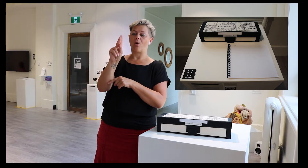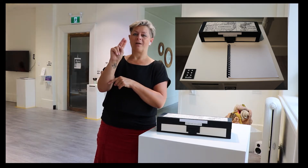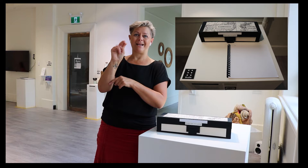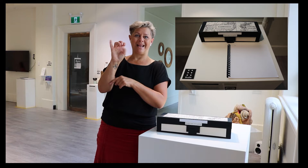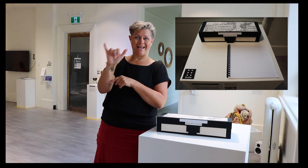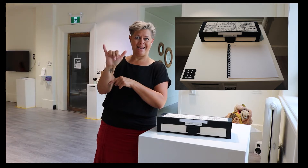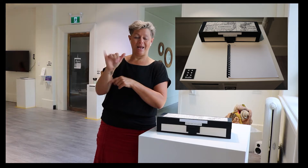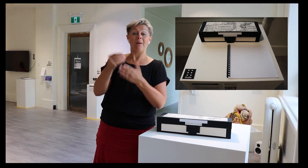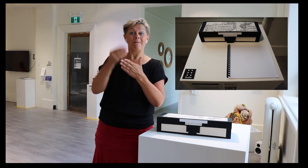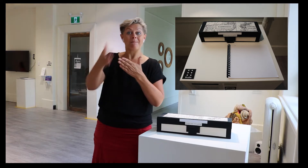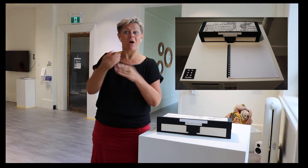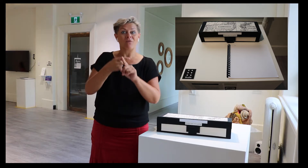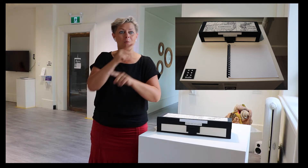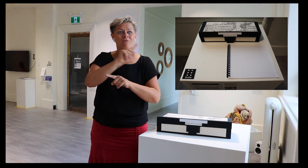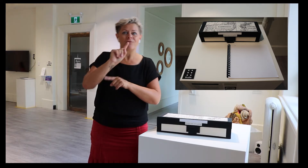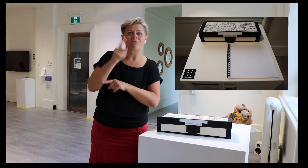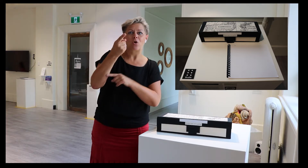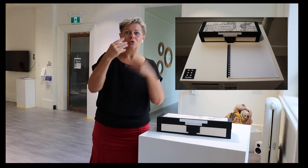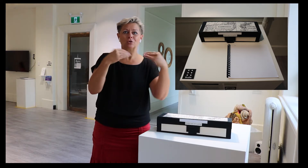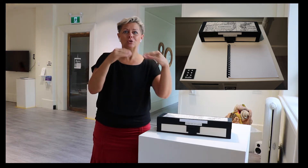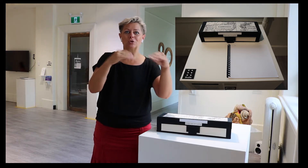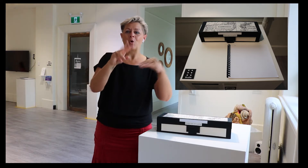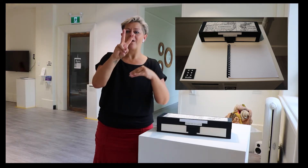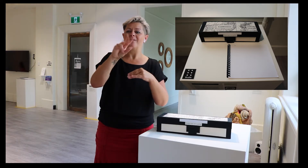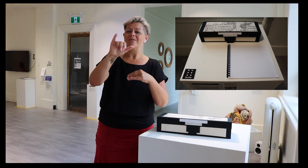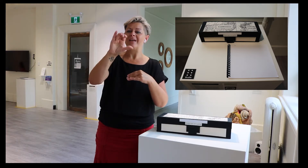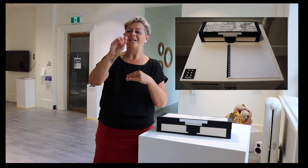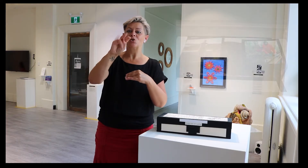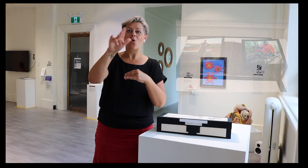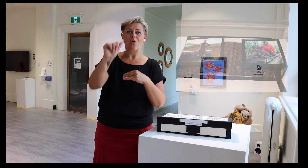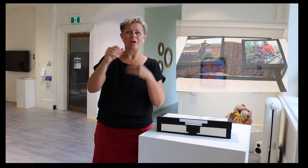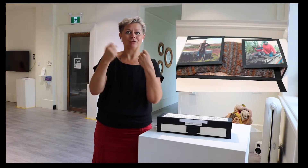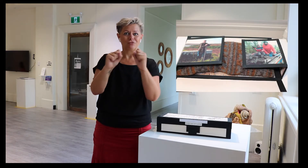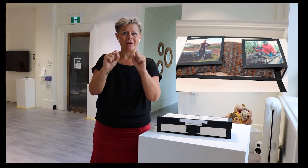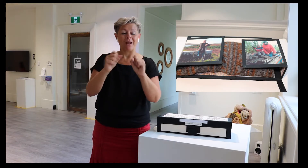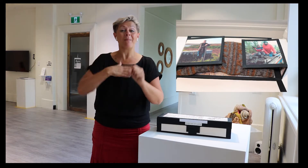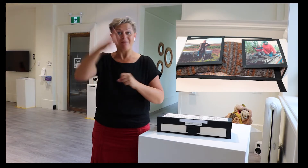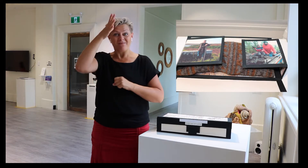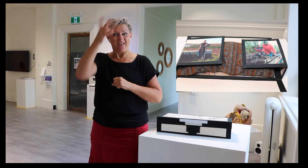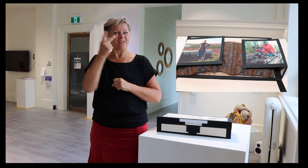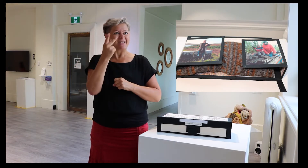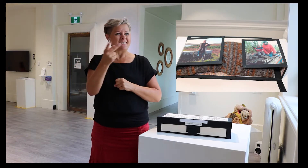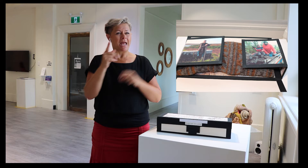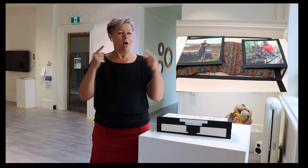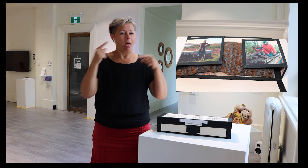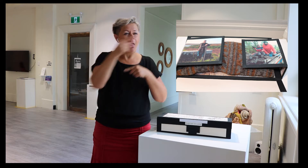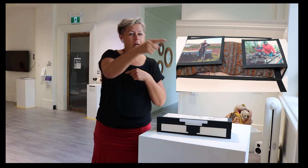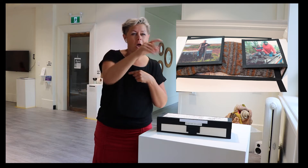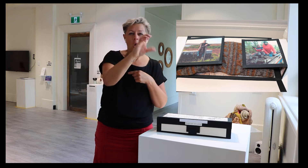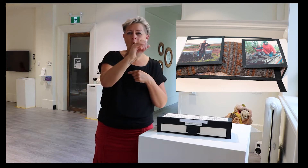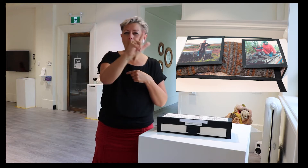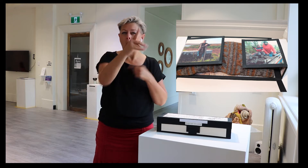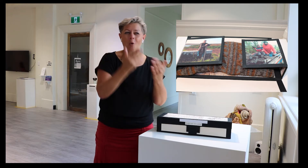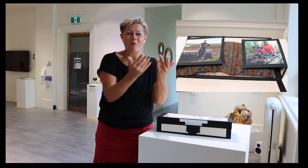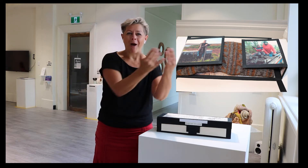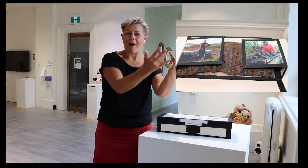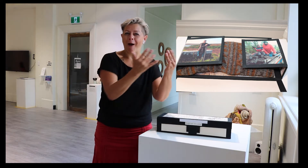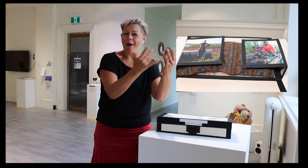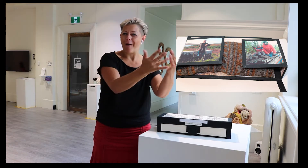purchased from her first shop in Victoria Street, where my dad remembered seeing a small coal fire at the back of the room. The